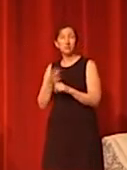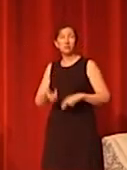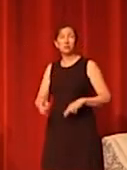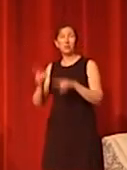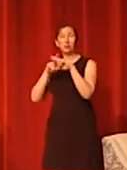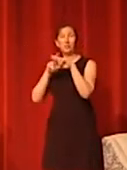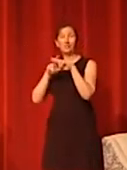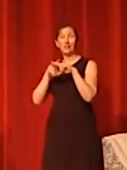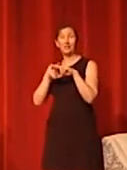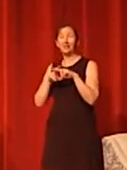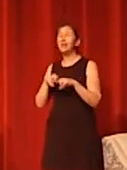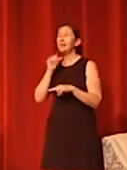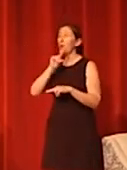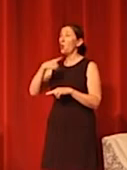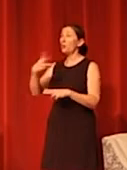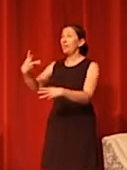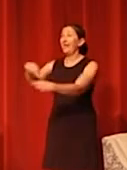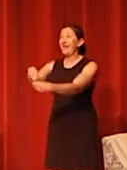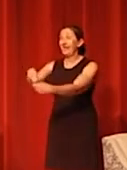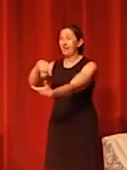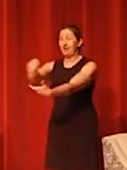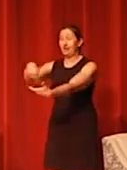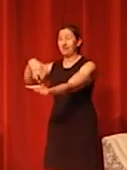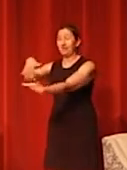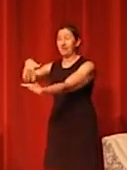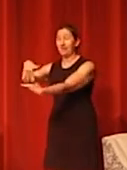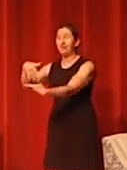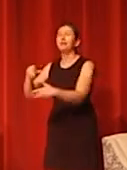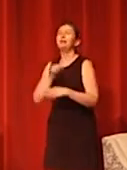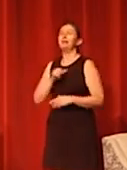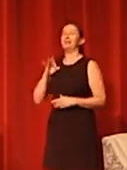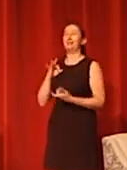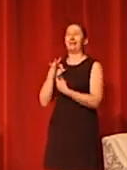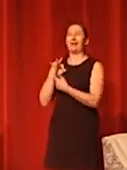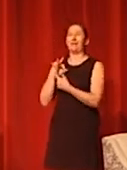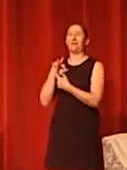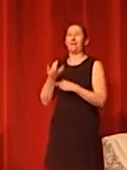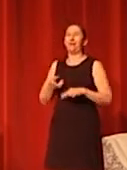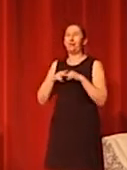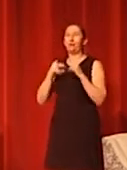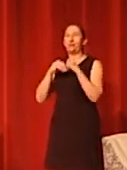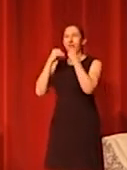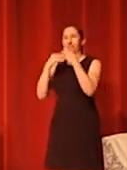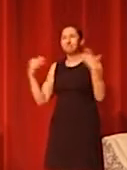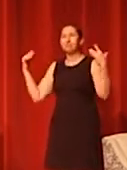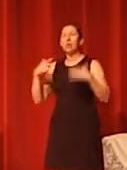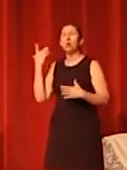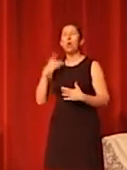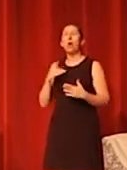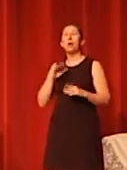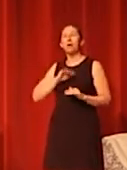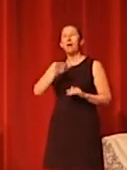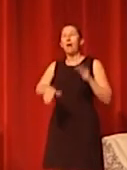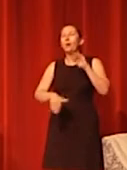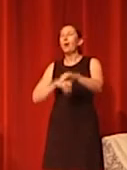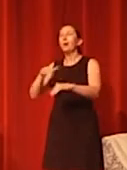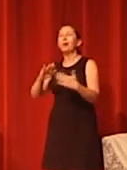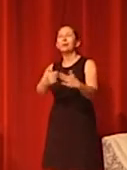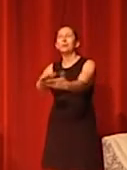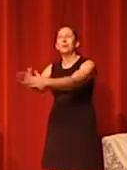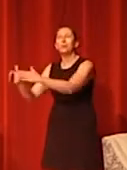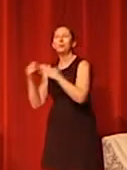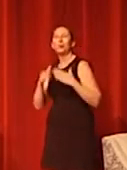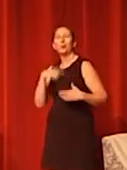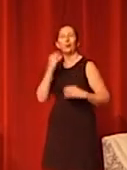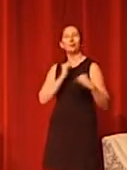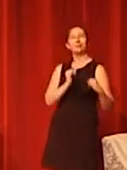research staff, because that's important when going out to the community as well, where you see good representation in the department